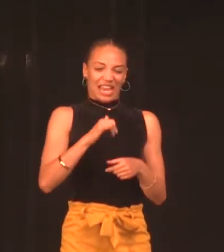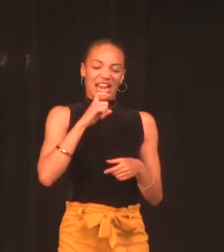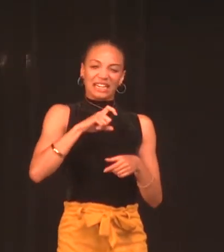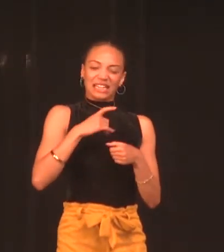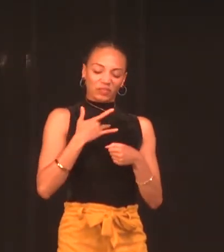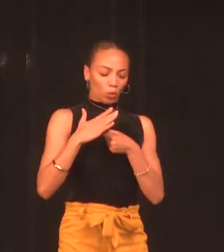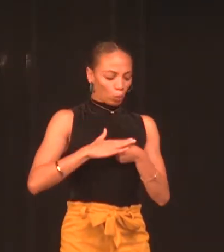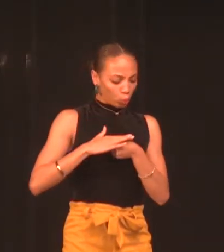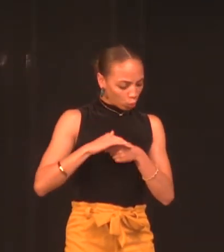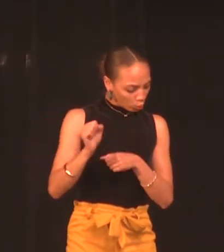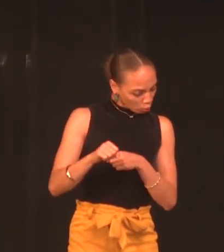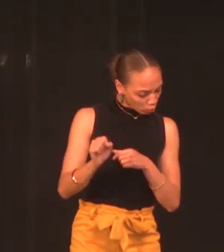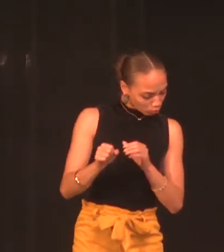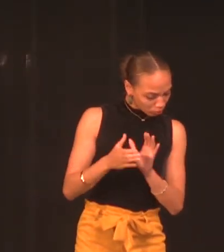lot of pressure.